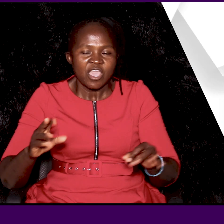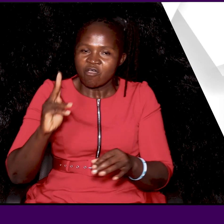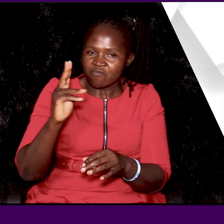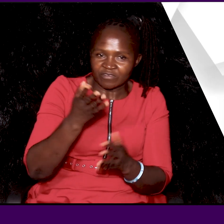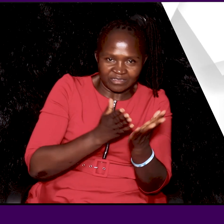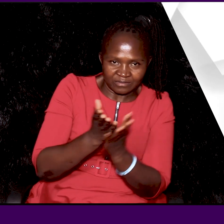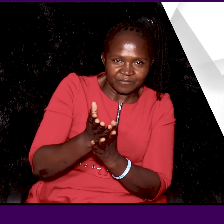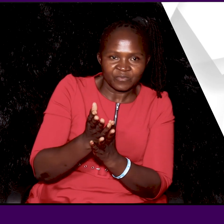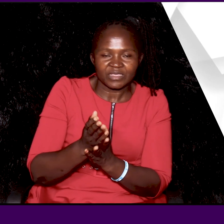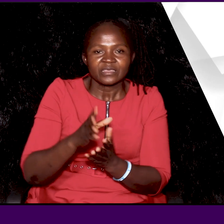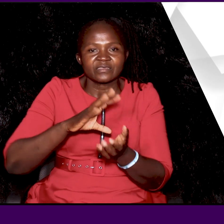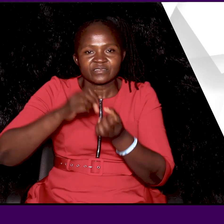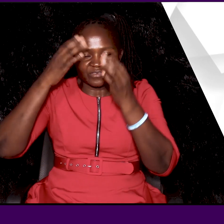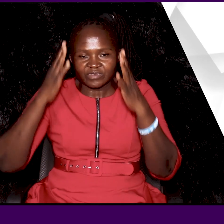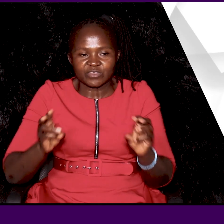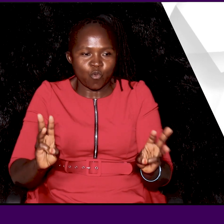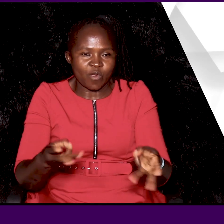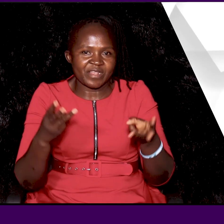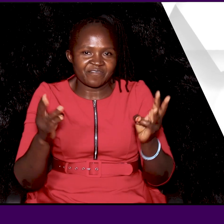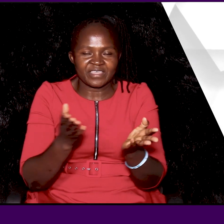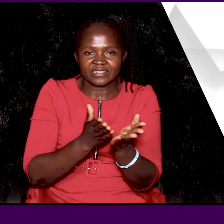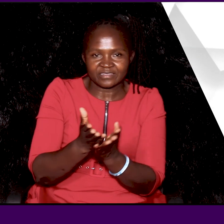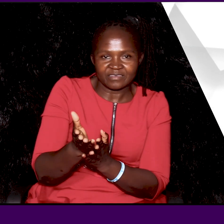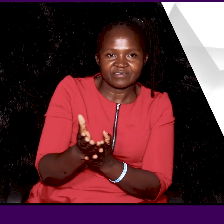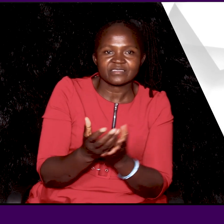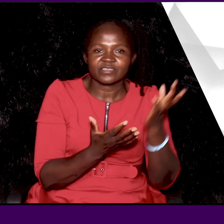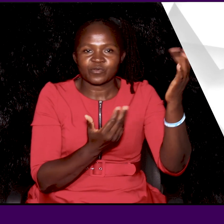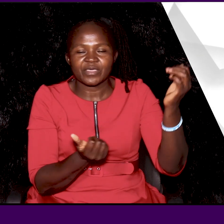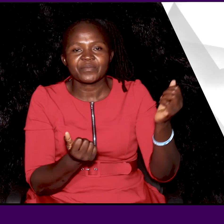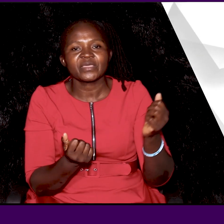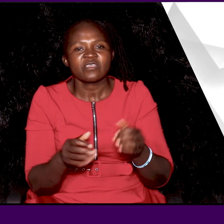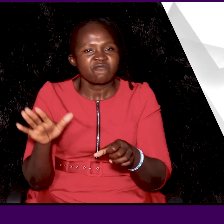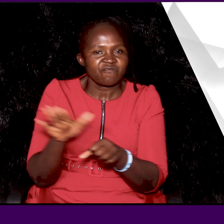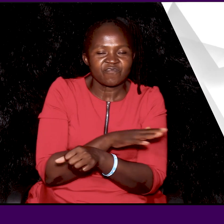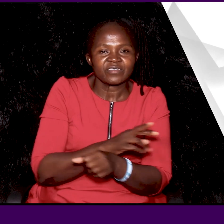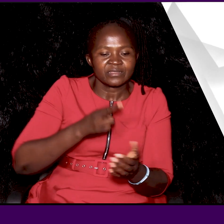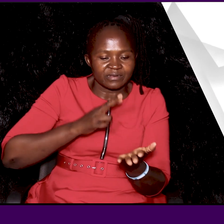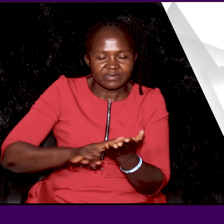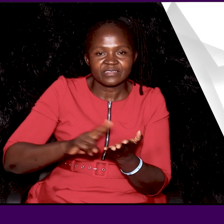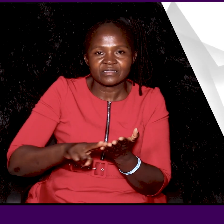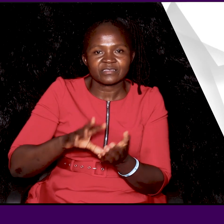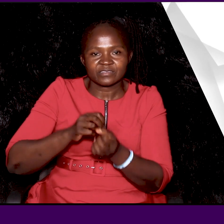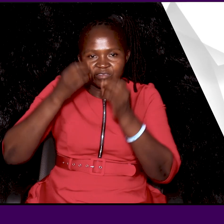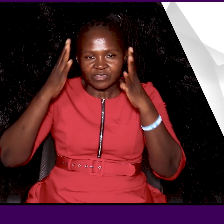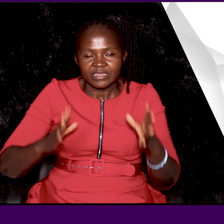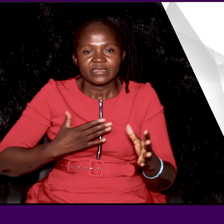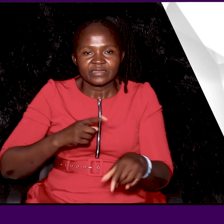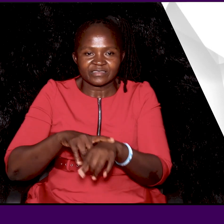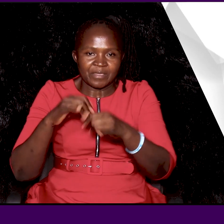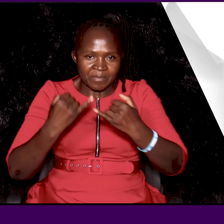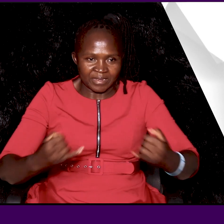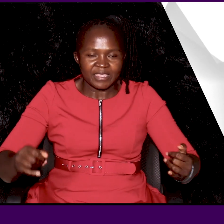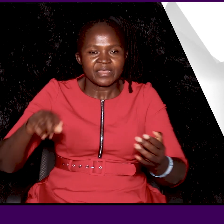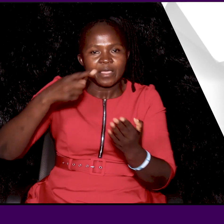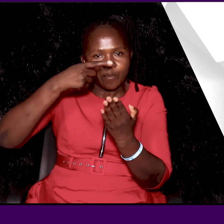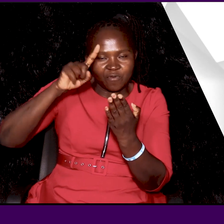fourth service is student welfare services. The requirement is a fully registered student and the timeline is